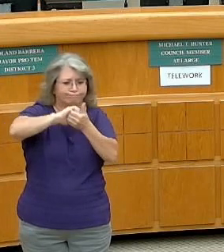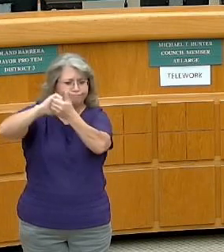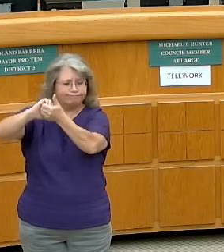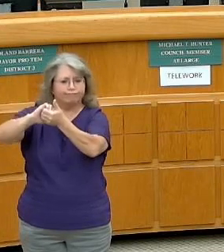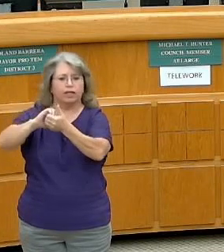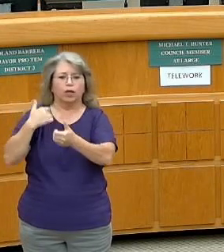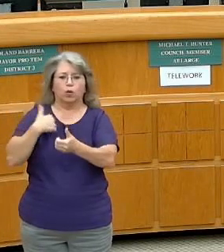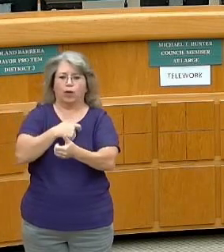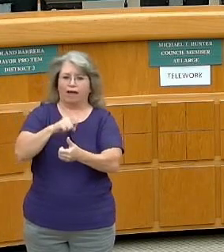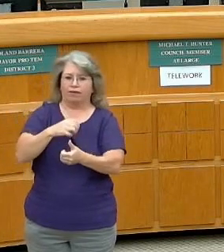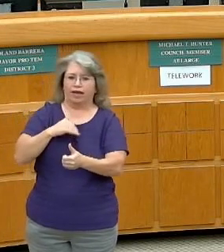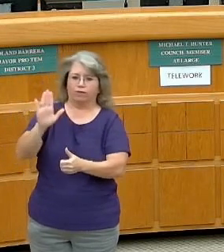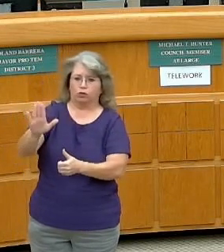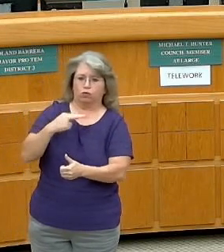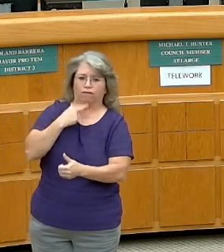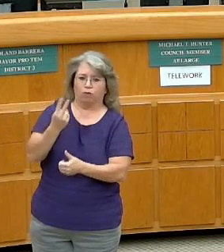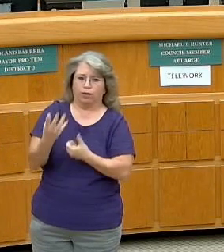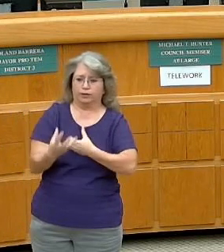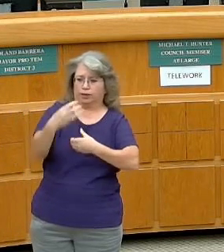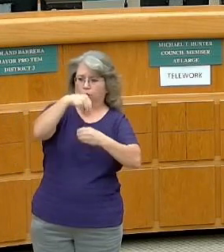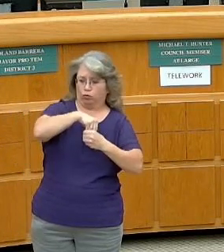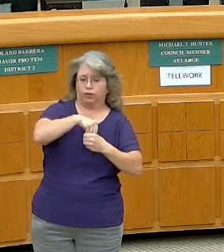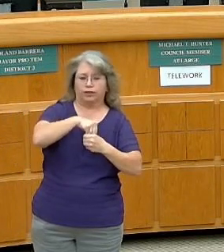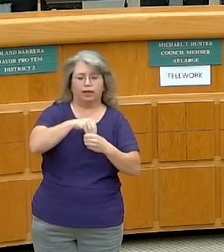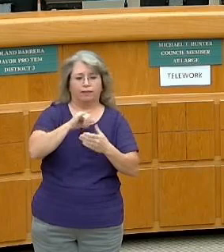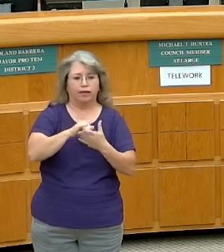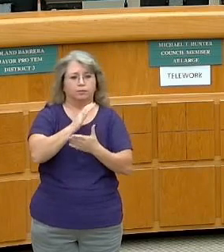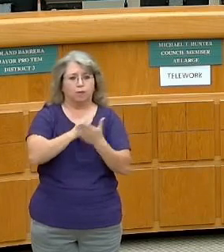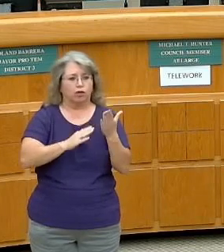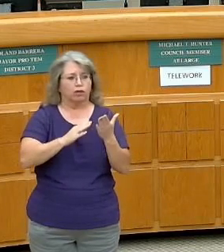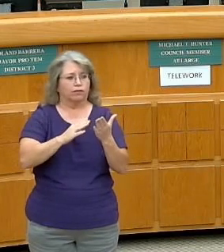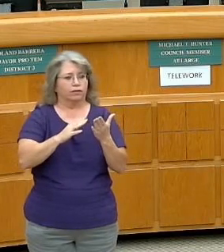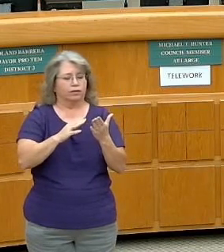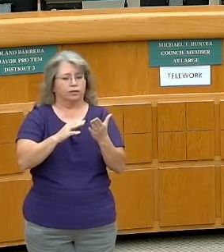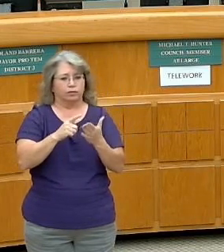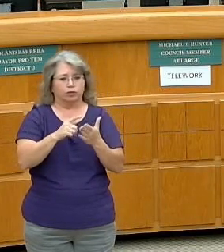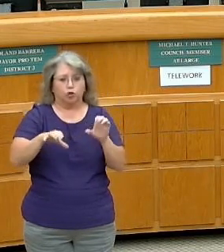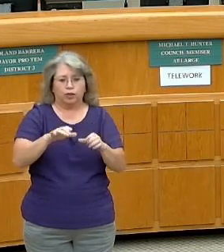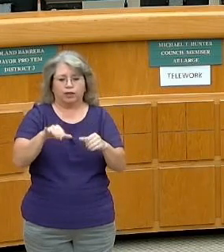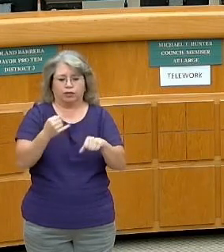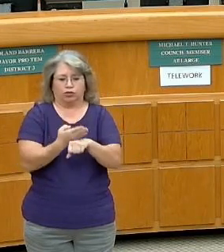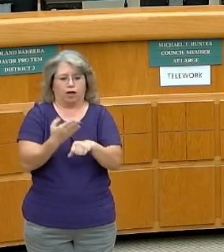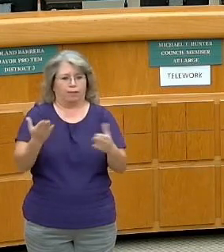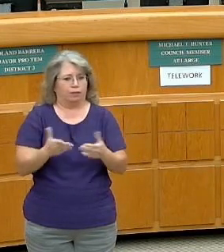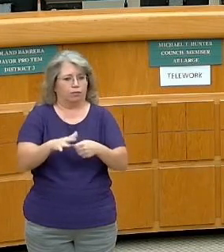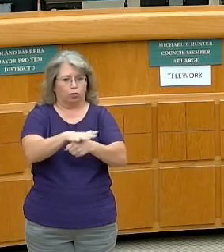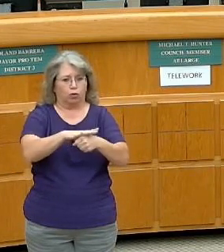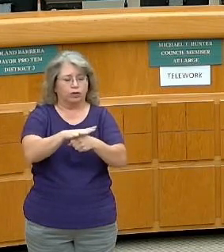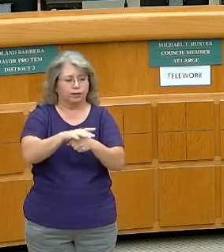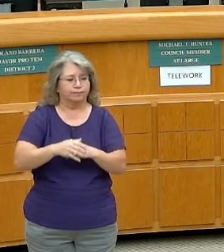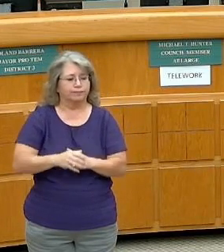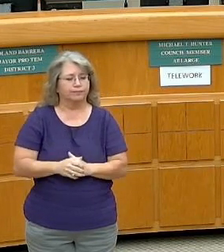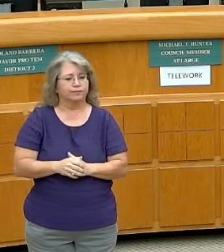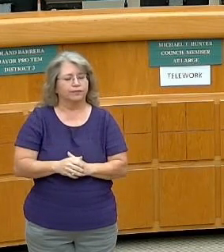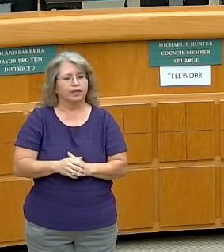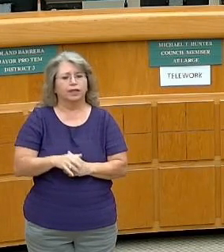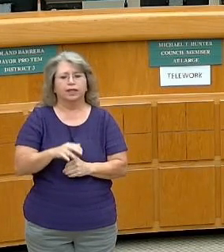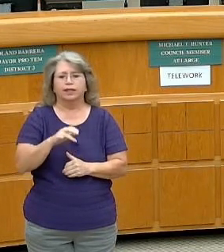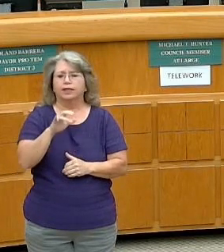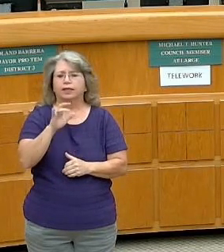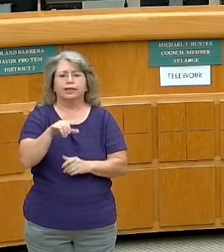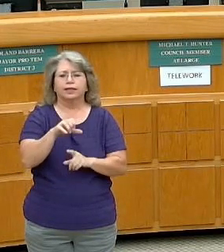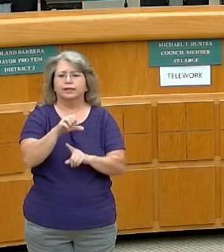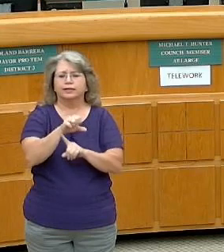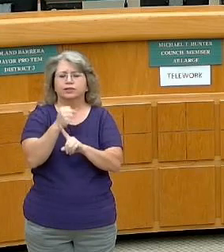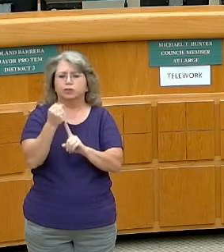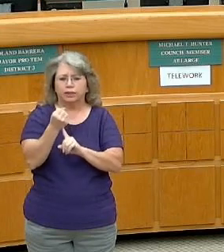the team that's getting the job done here locally. you know, this is a situation, of course, a